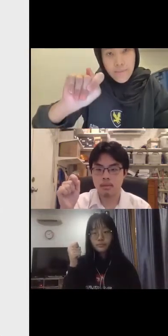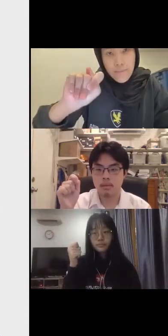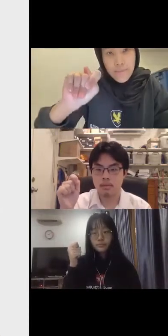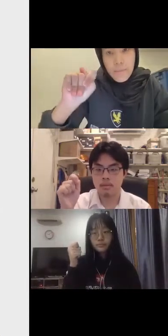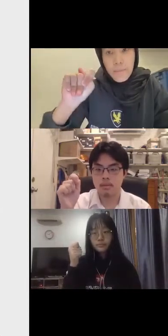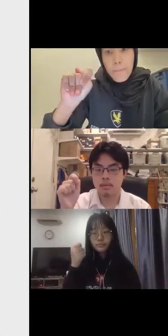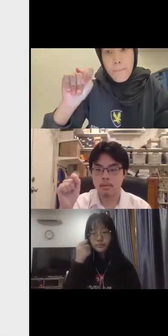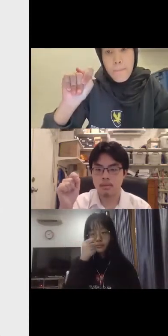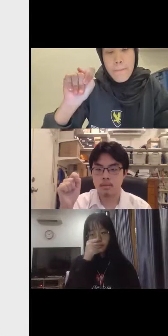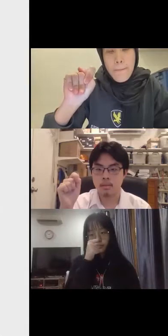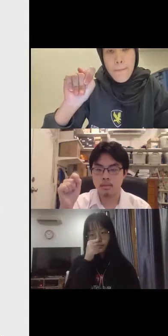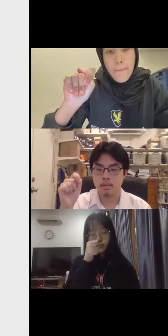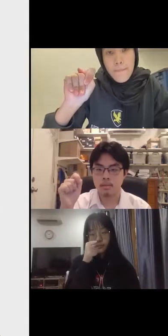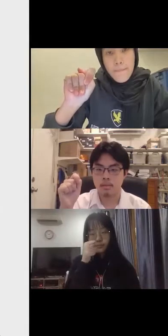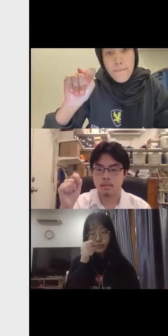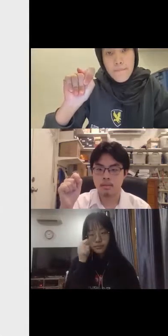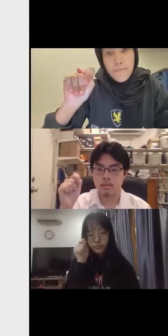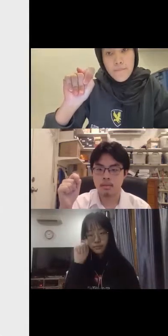T.